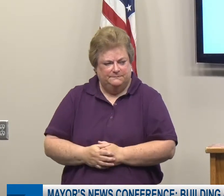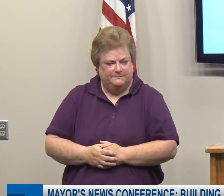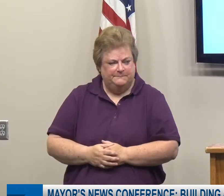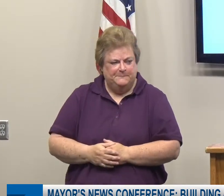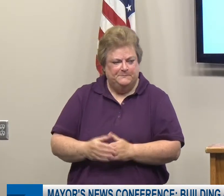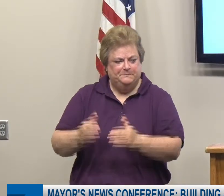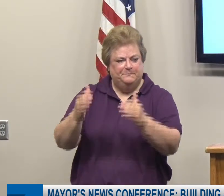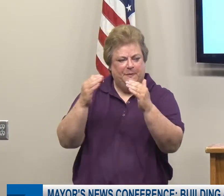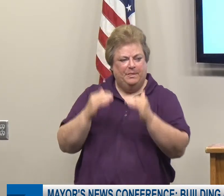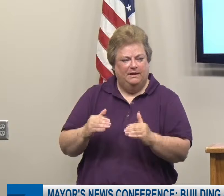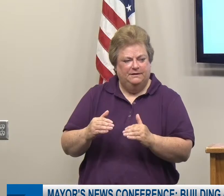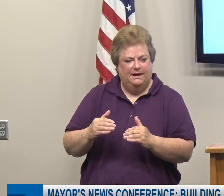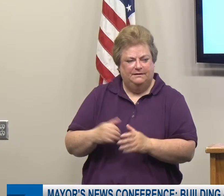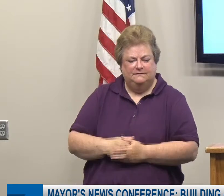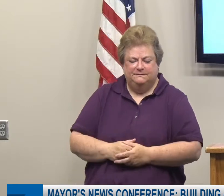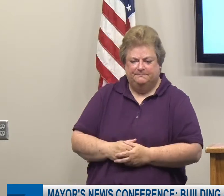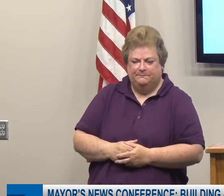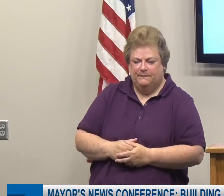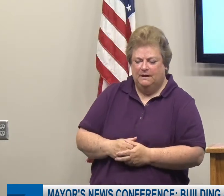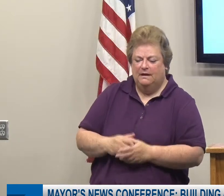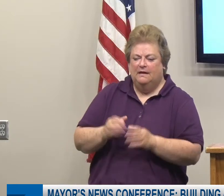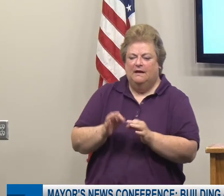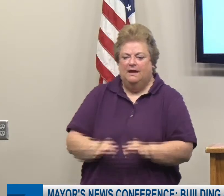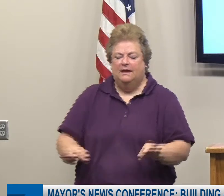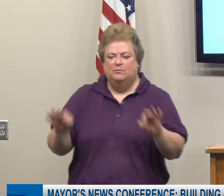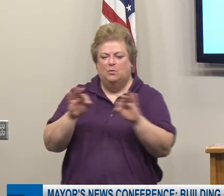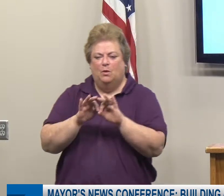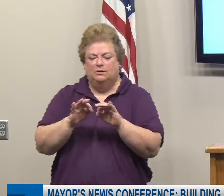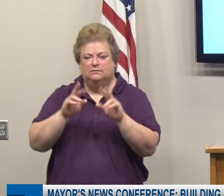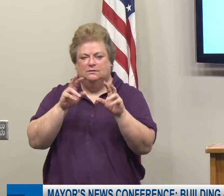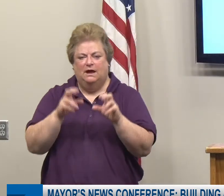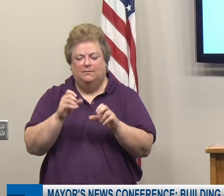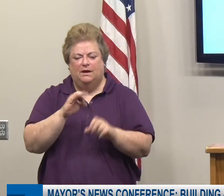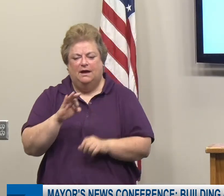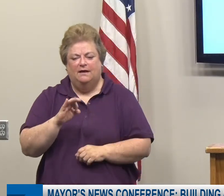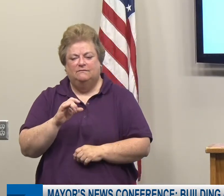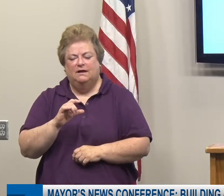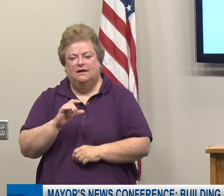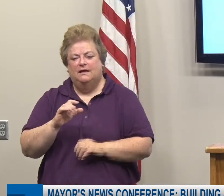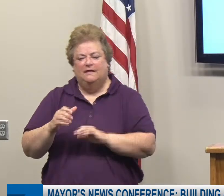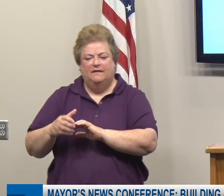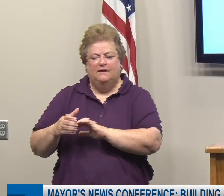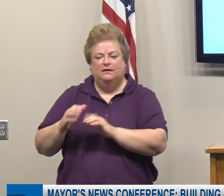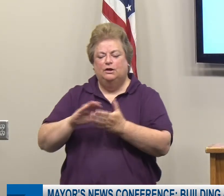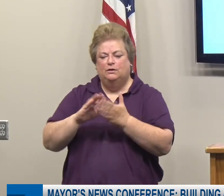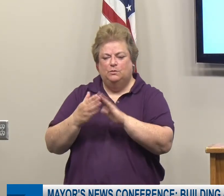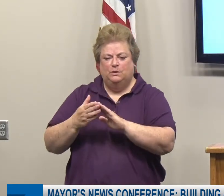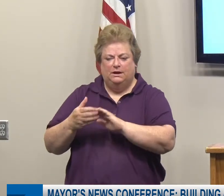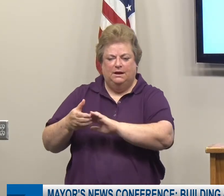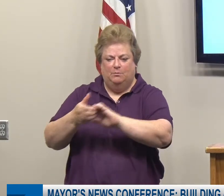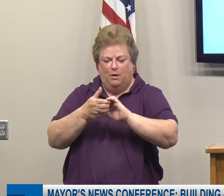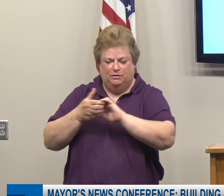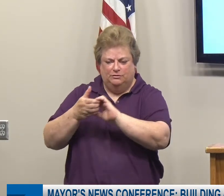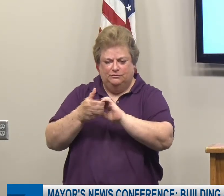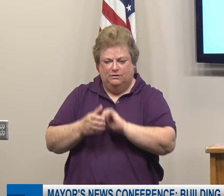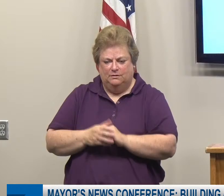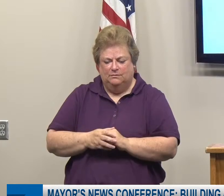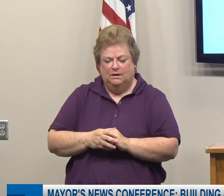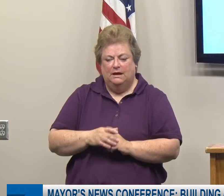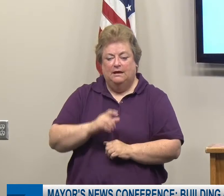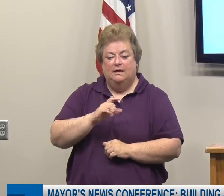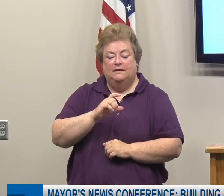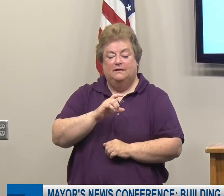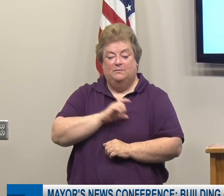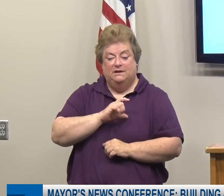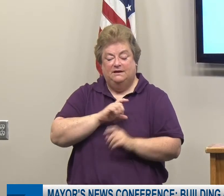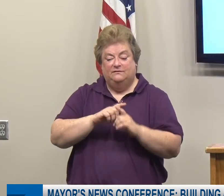Next, we turn to the vitally important topic of LPD's community partnerships. LPD stands firm